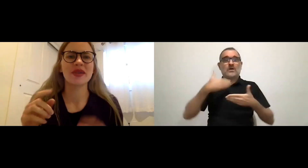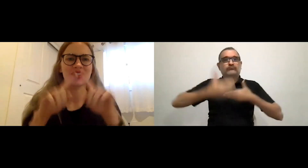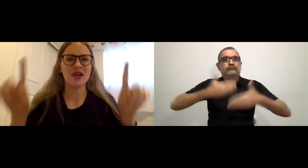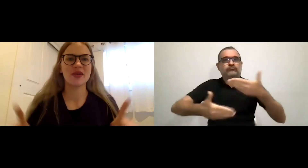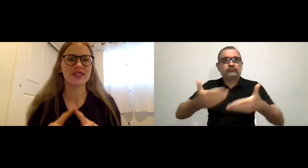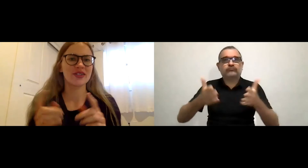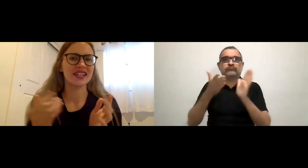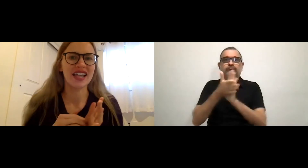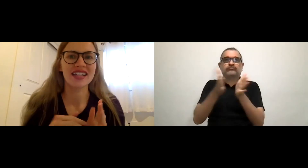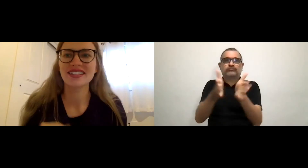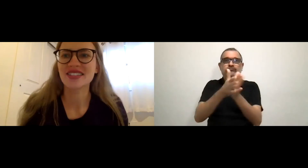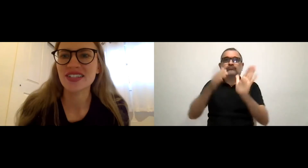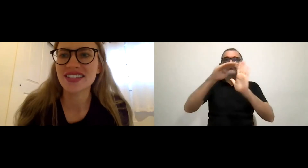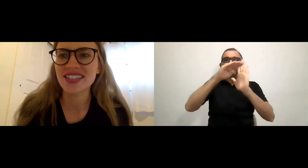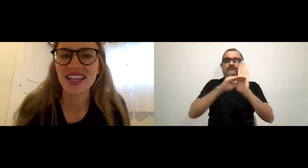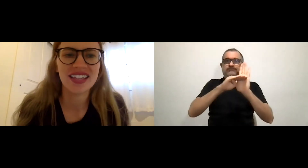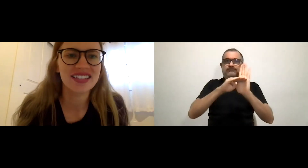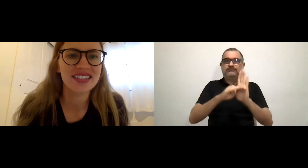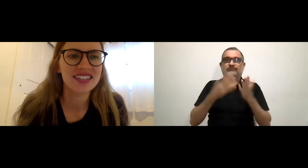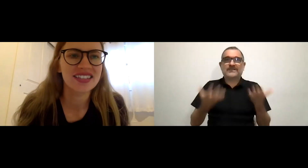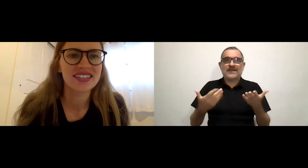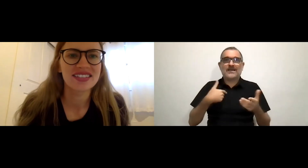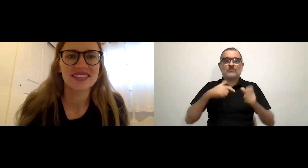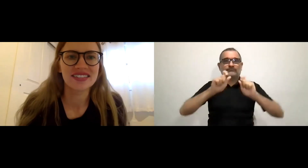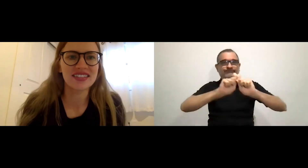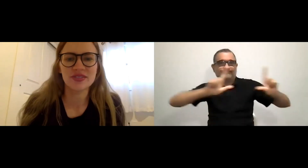I'm going to share my screen again. So just a second.